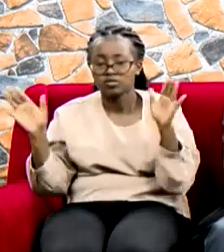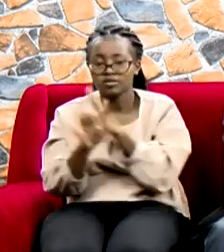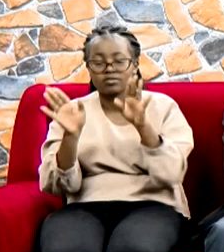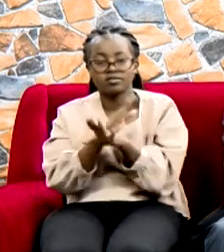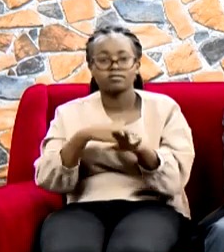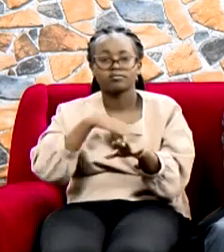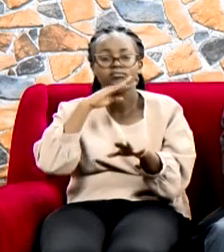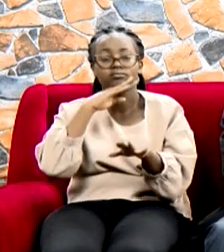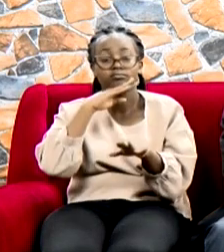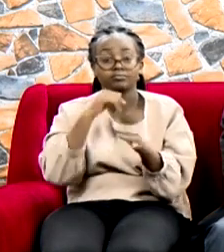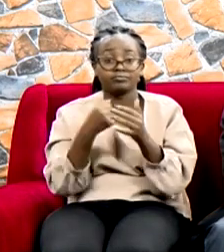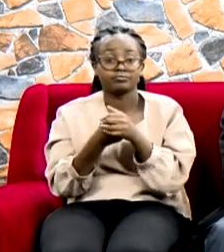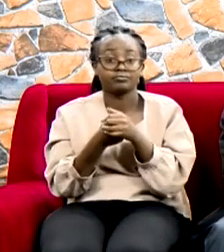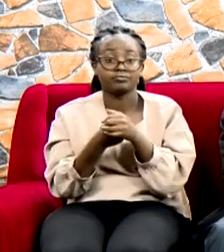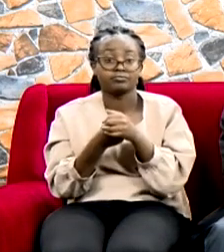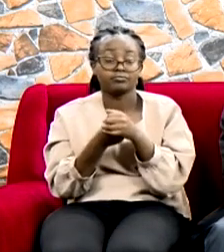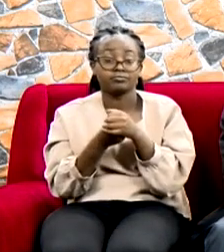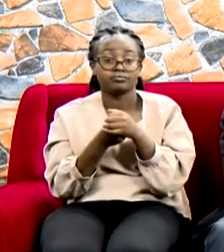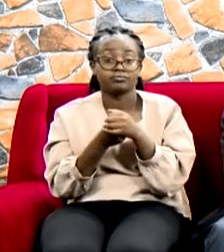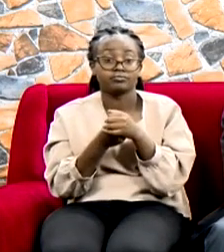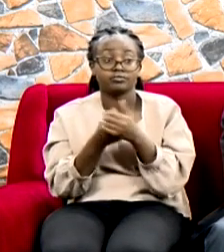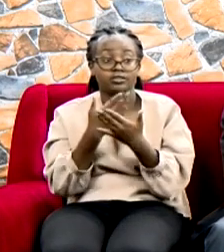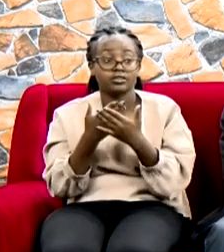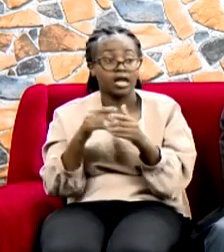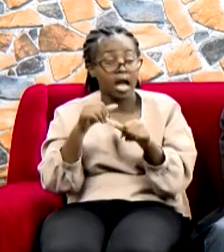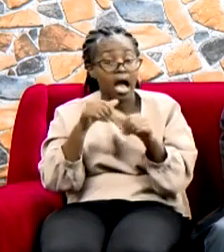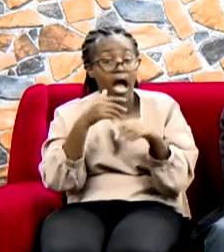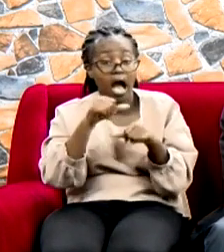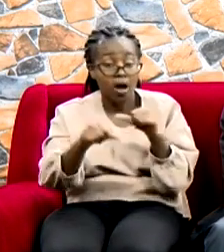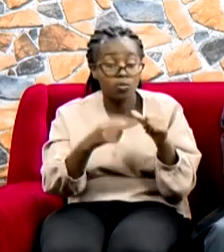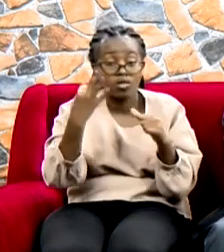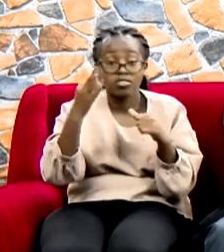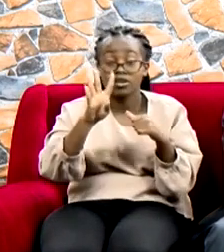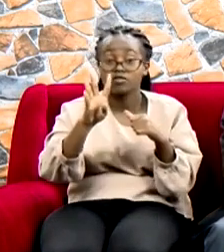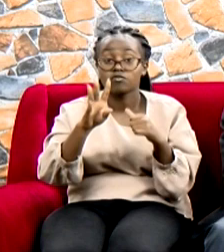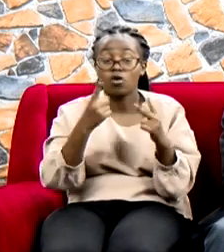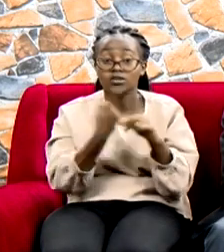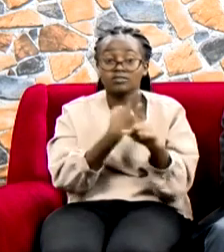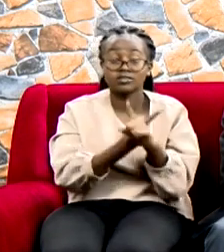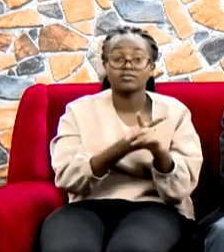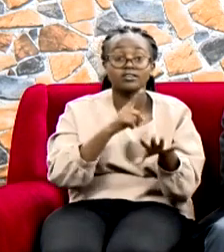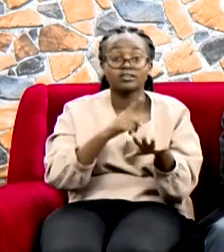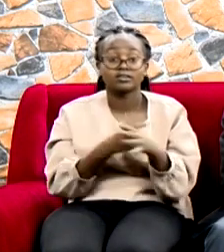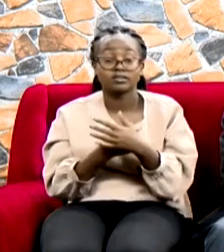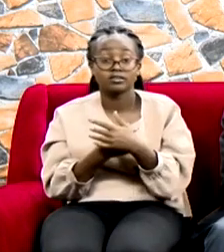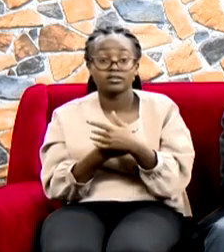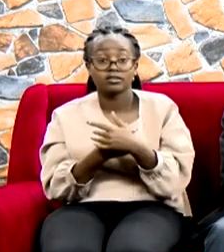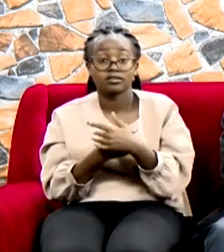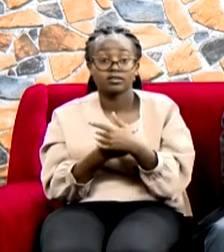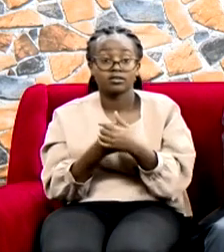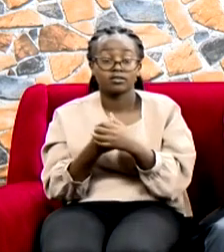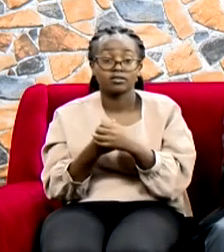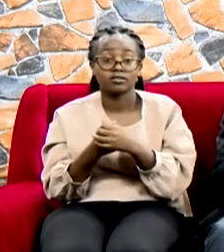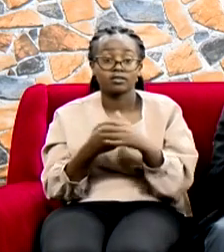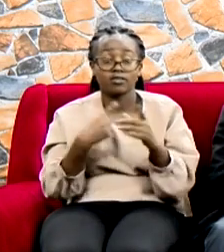die. There are, I think, about 34 different types of muscular dystrophy. 34?